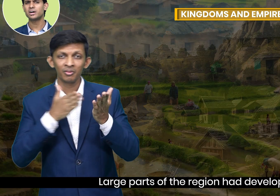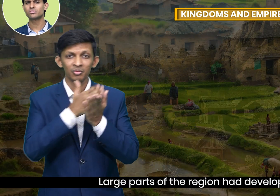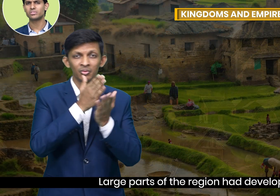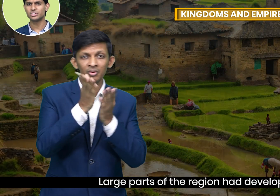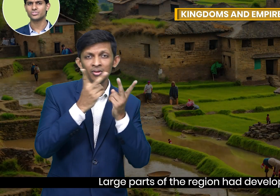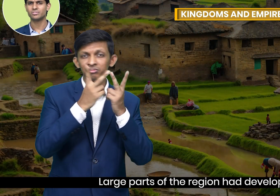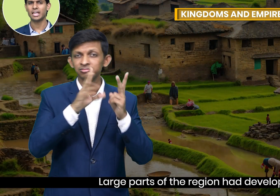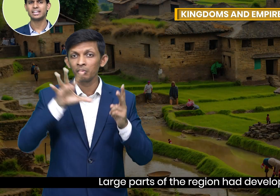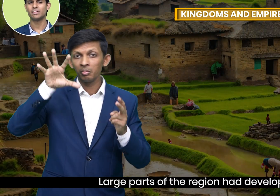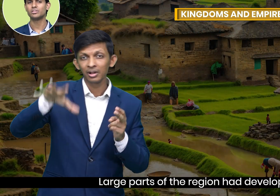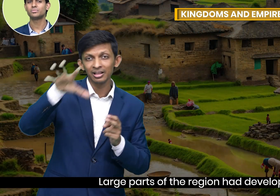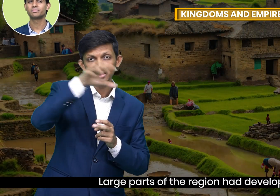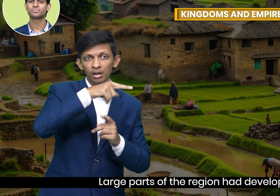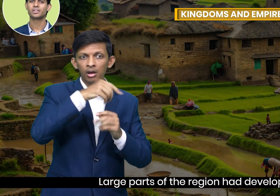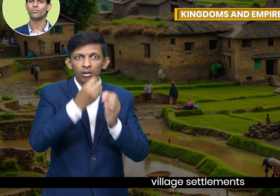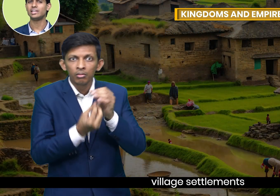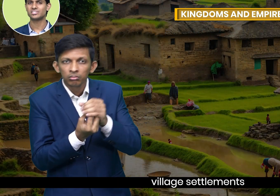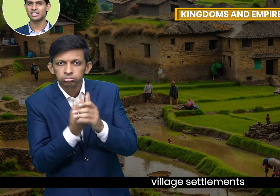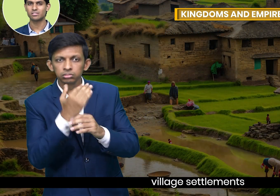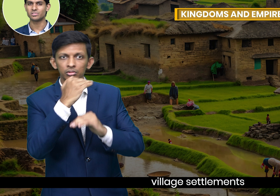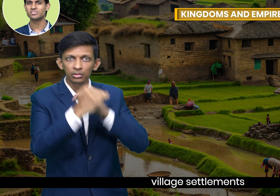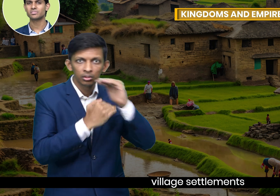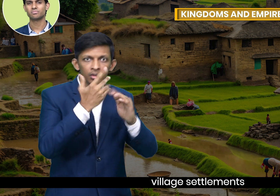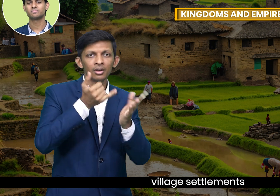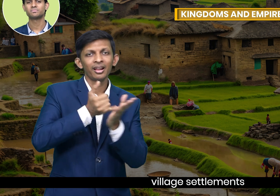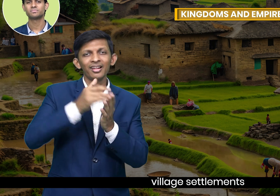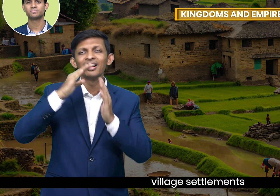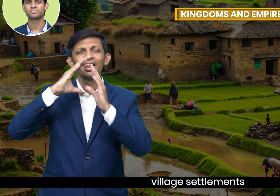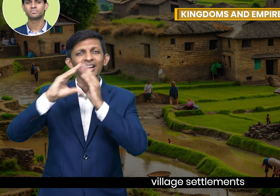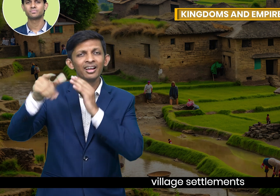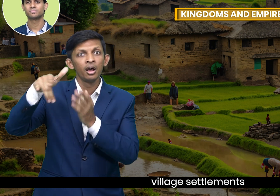Large parts of the region had developed village settlements